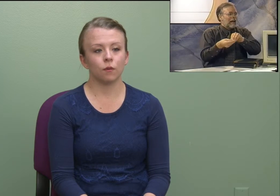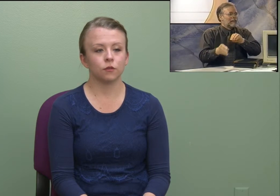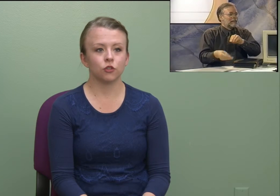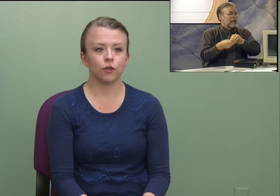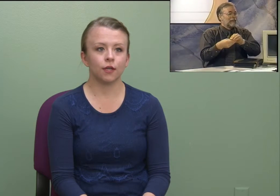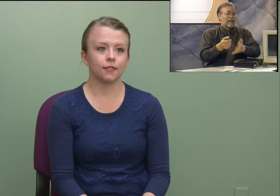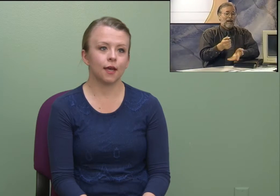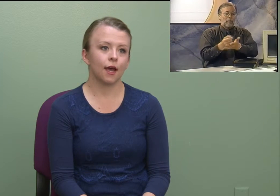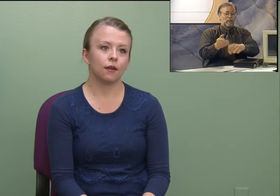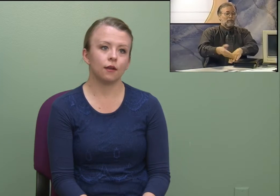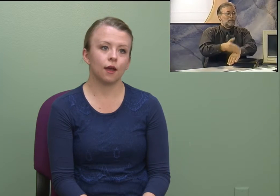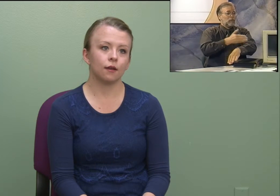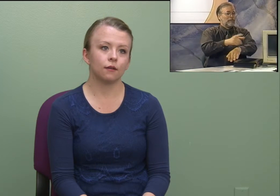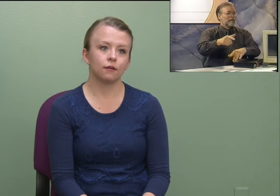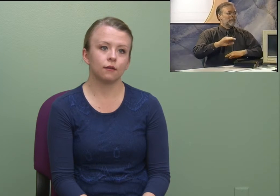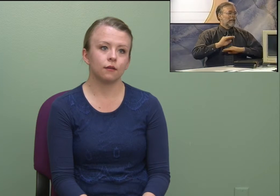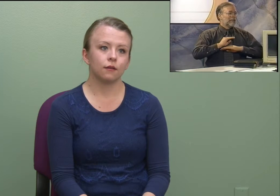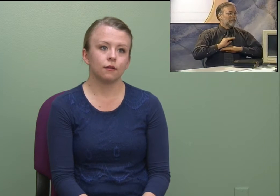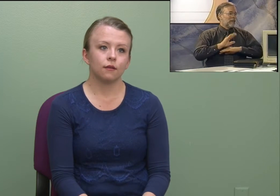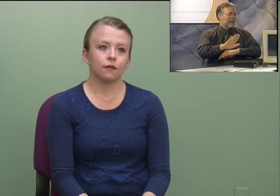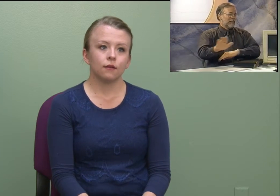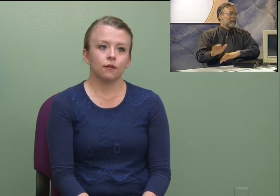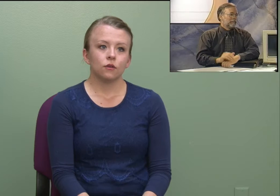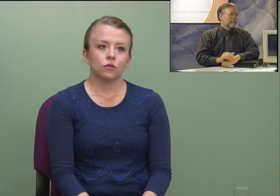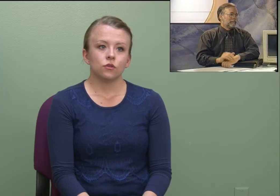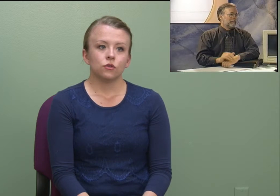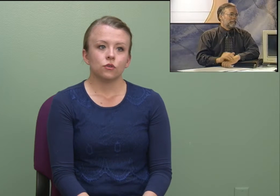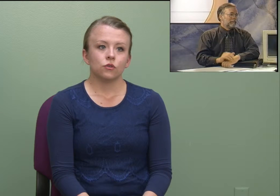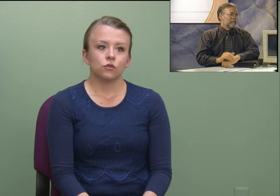have more opportunity to add and add.